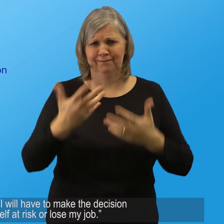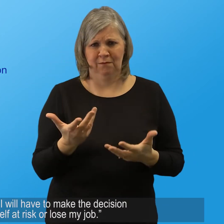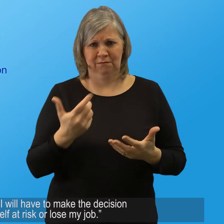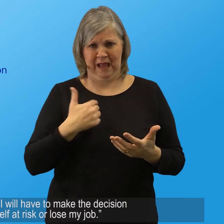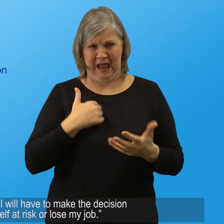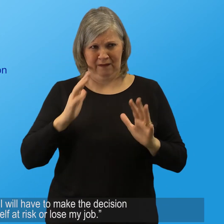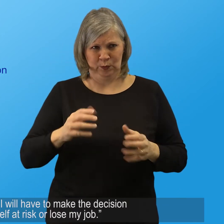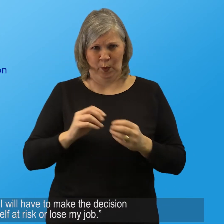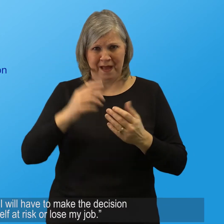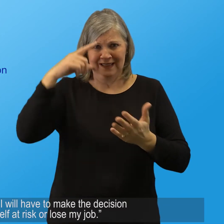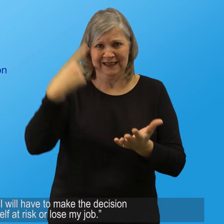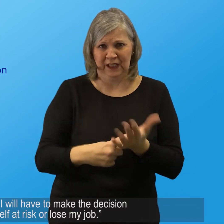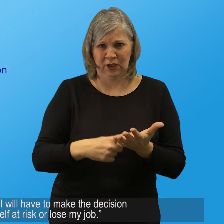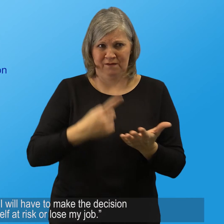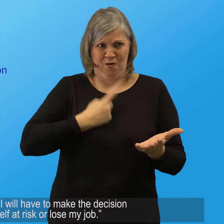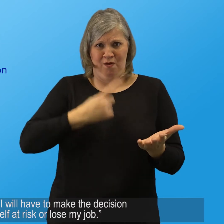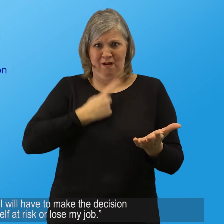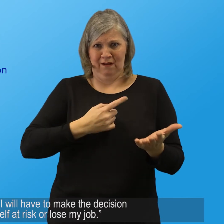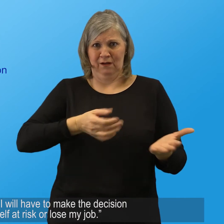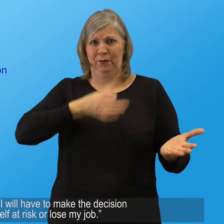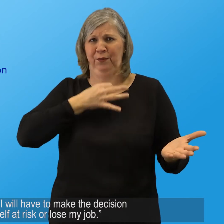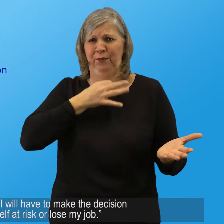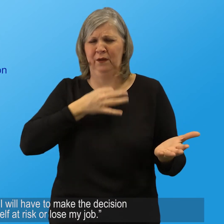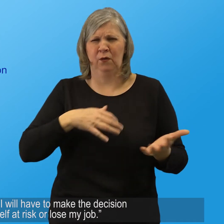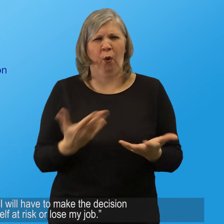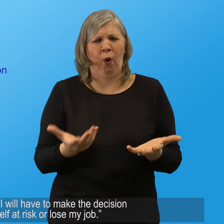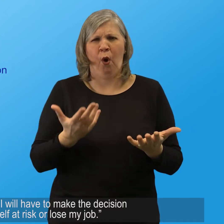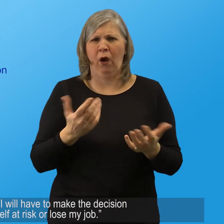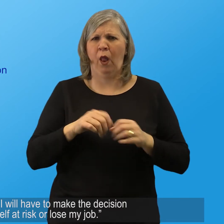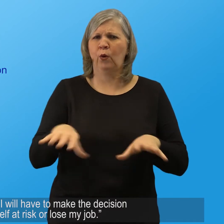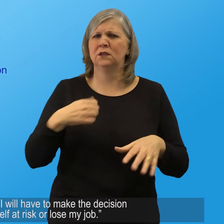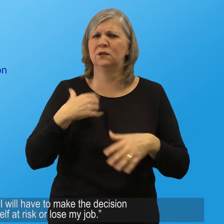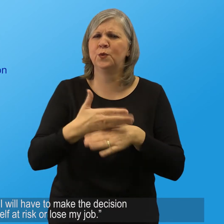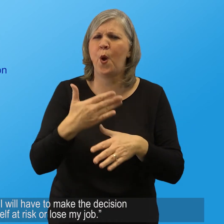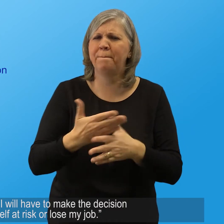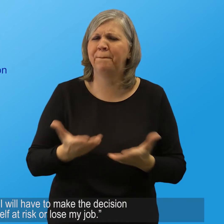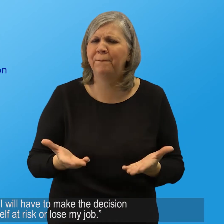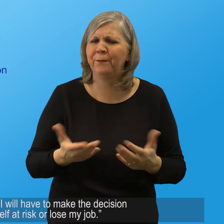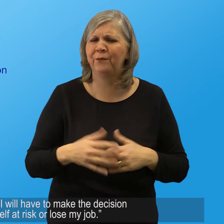Concerned that I will have to make the decision to put myself at risk or lose my job.